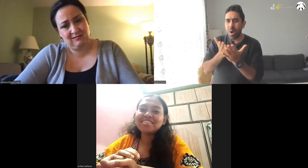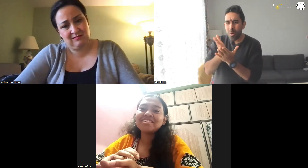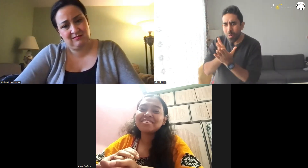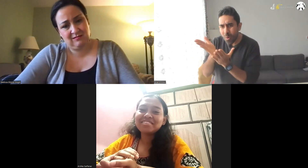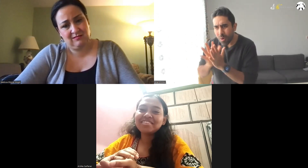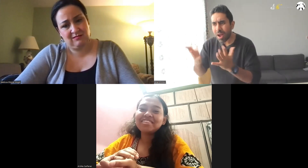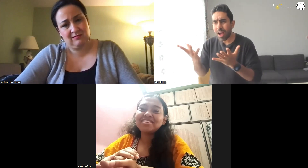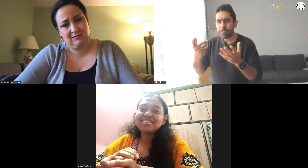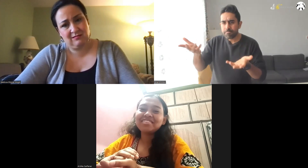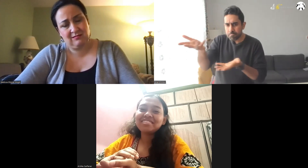There are many resources